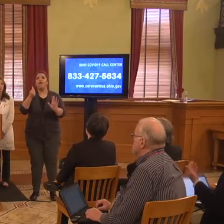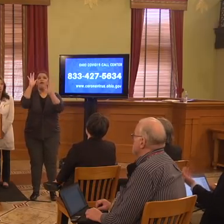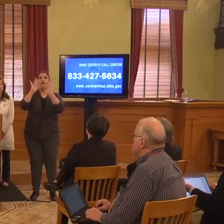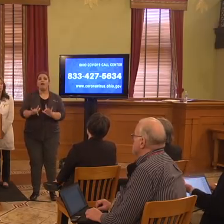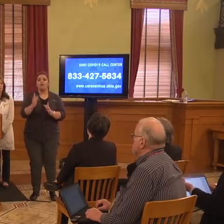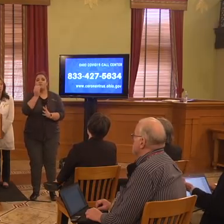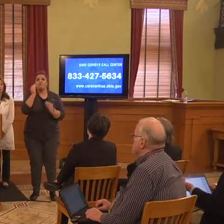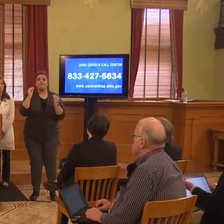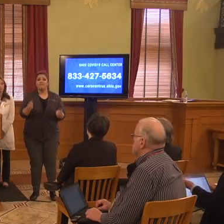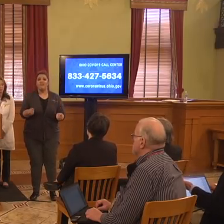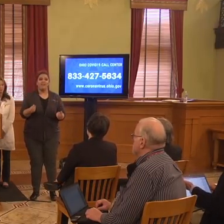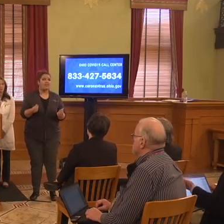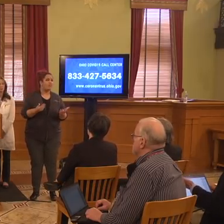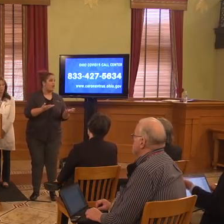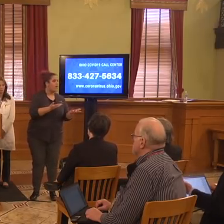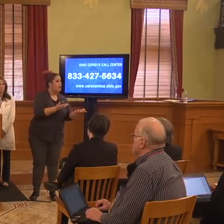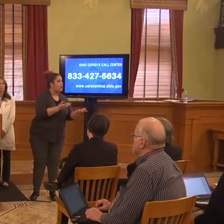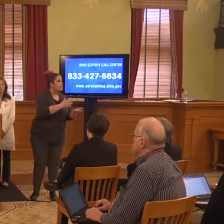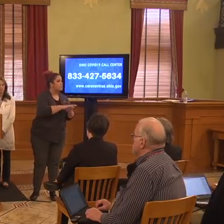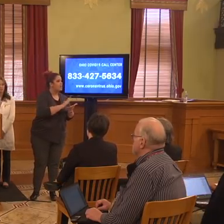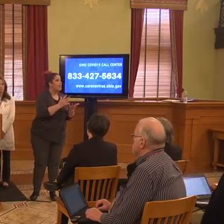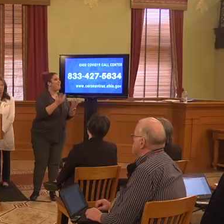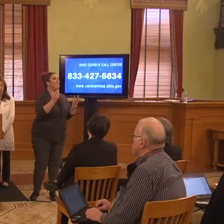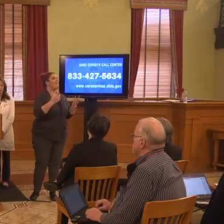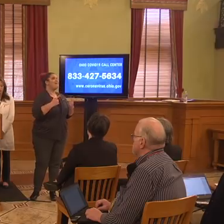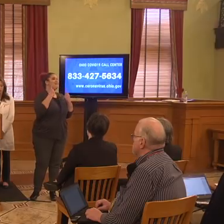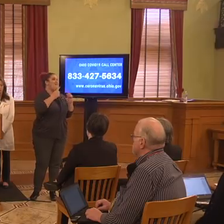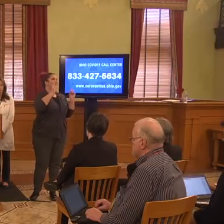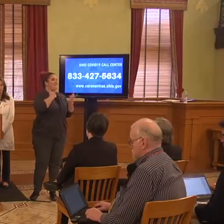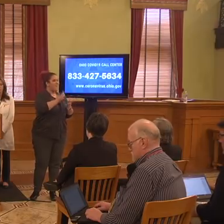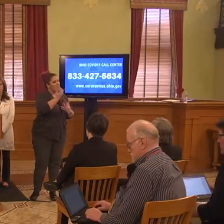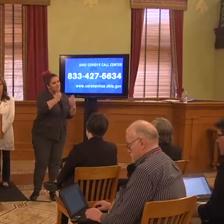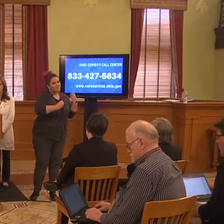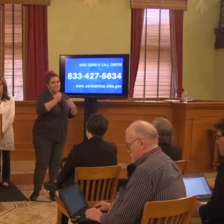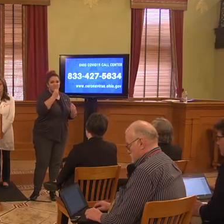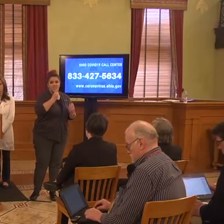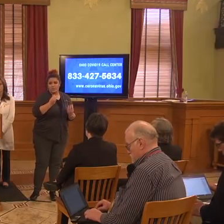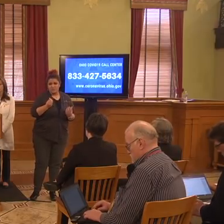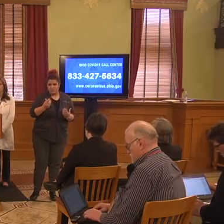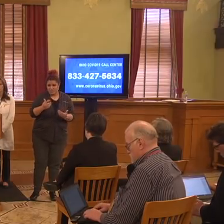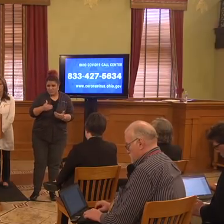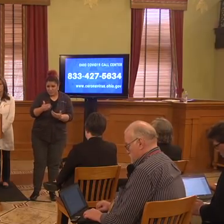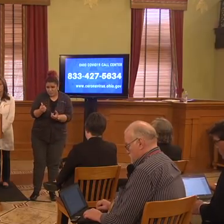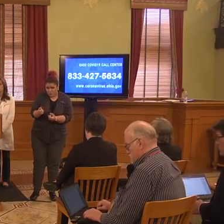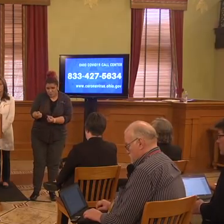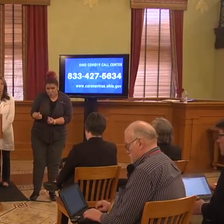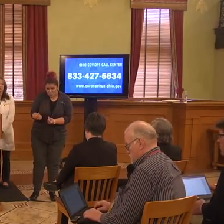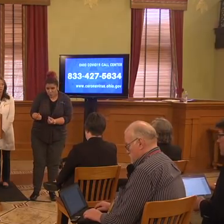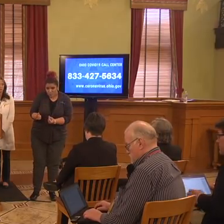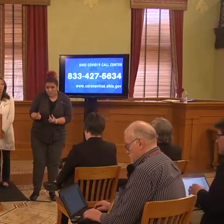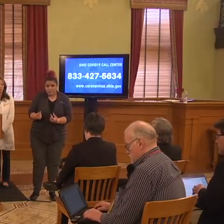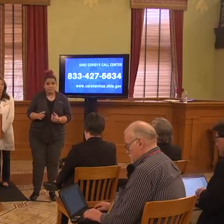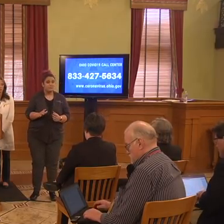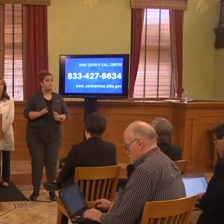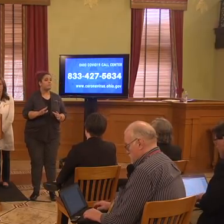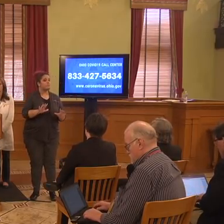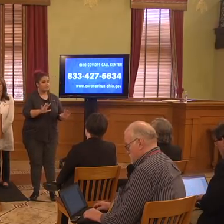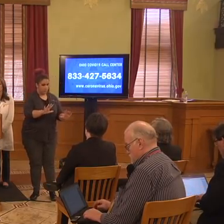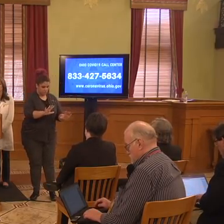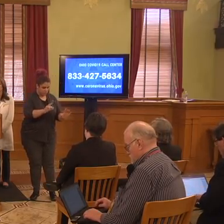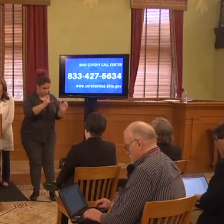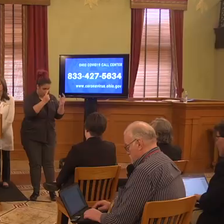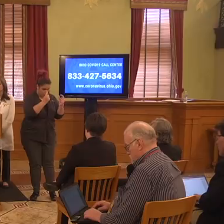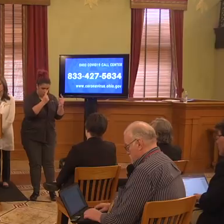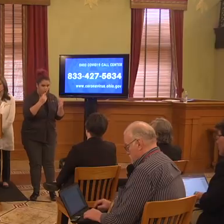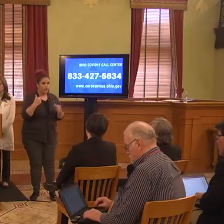place for those students who rely on schools offering for most of their kids? Look, we're going to do the best we can.